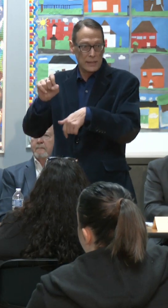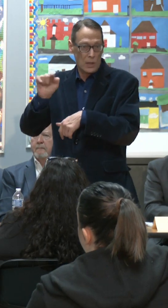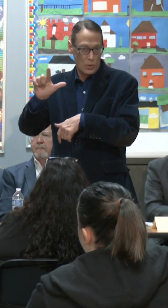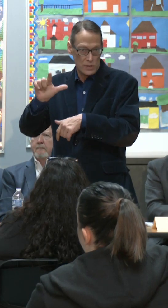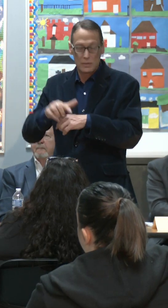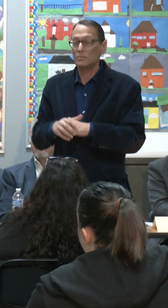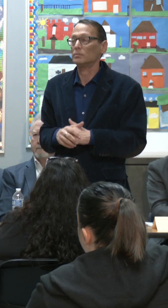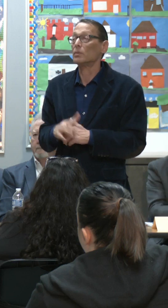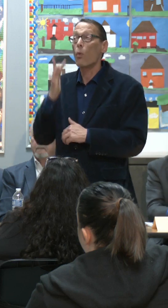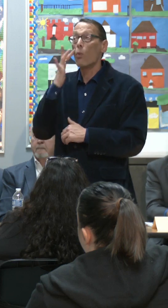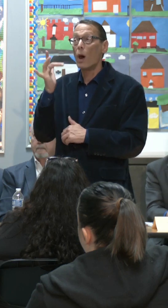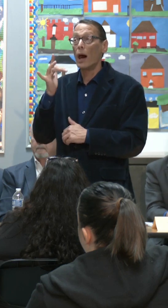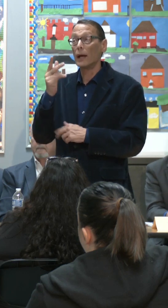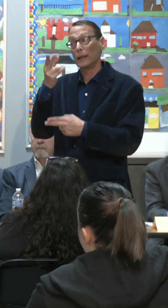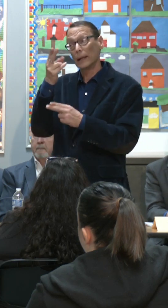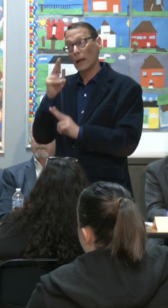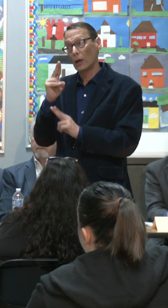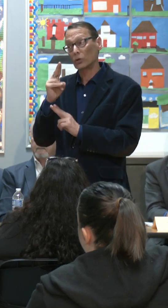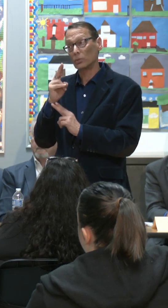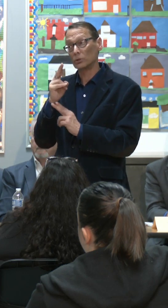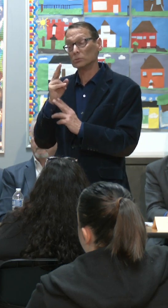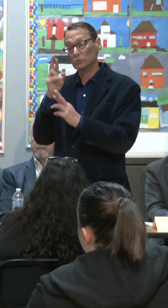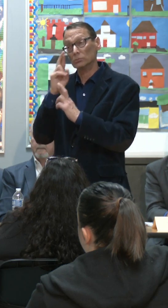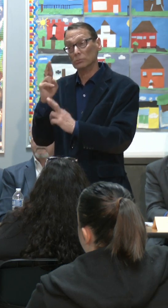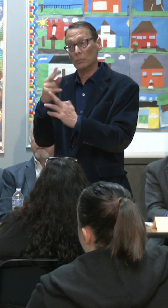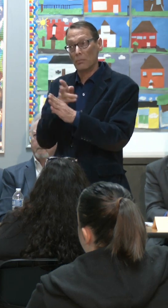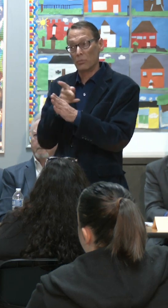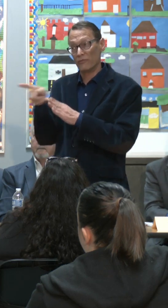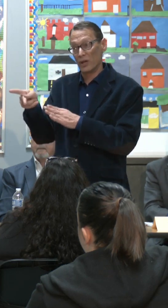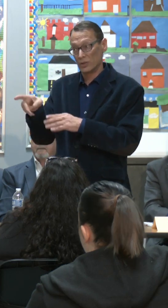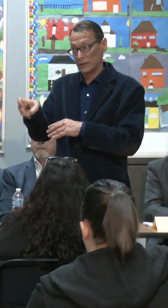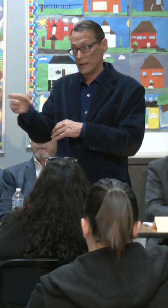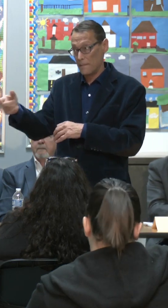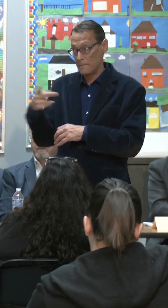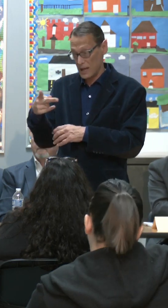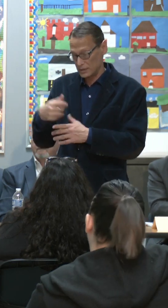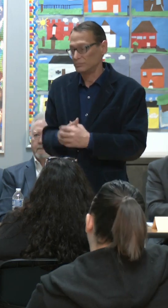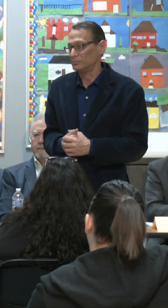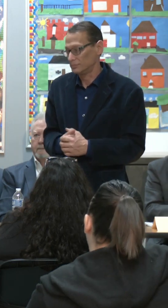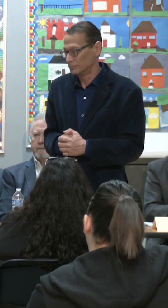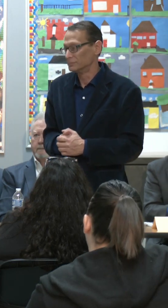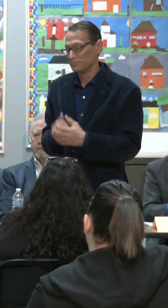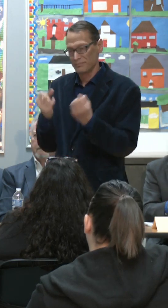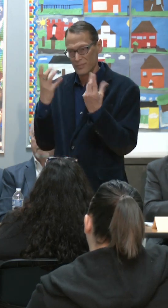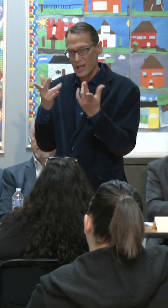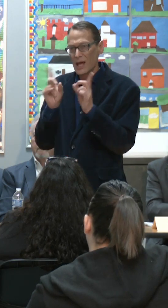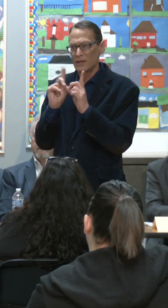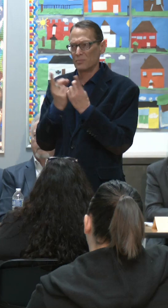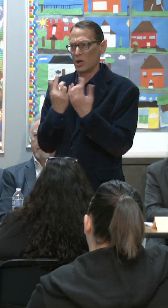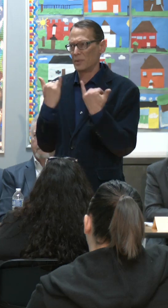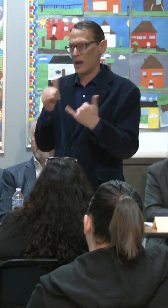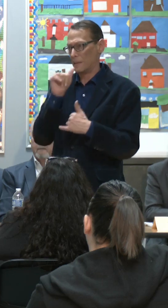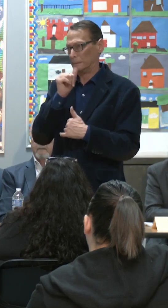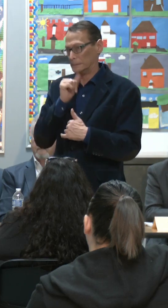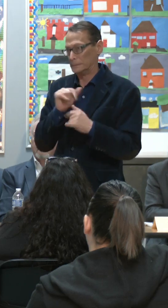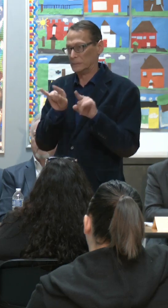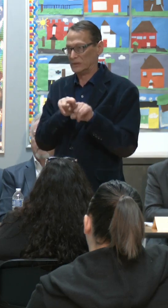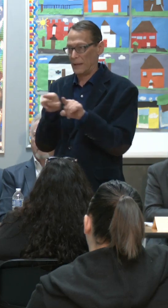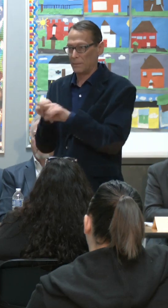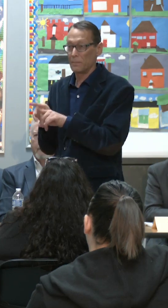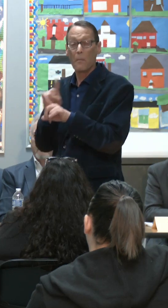cameras, these are good things. And they're good things because they keep us safe, because sometimes we're at critically low areas of